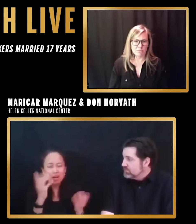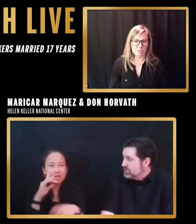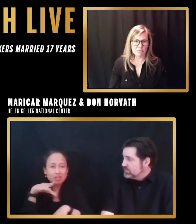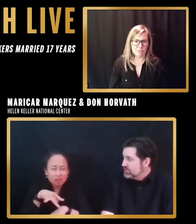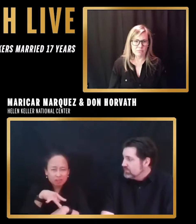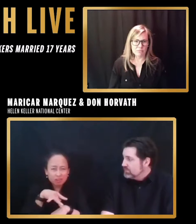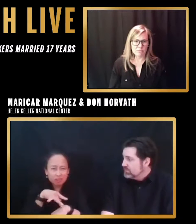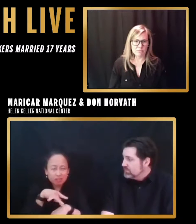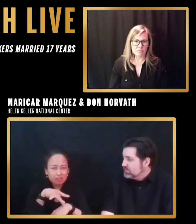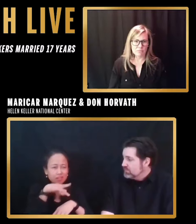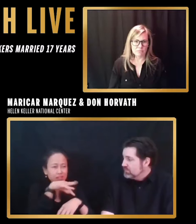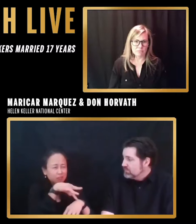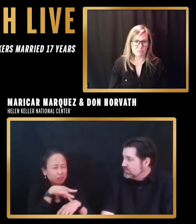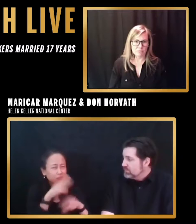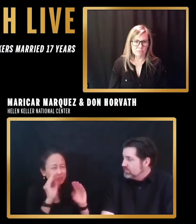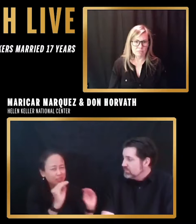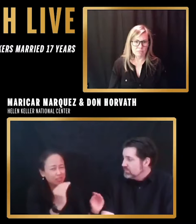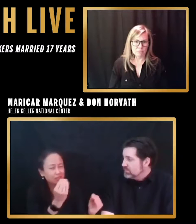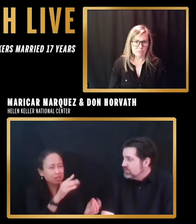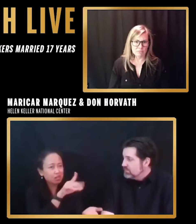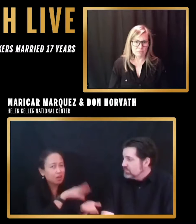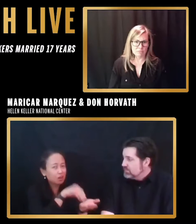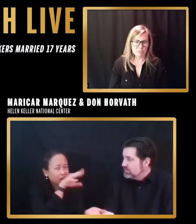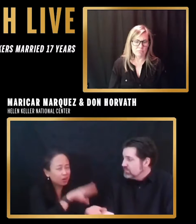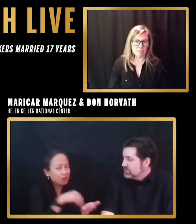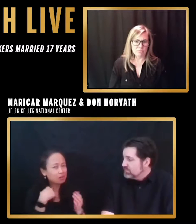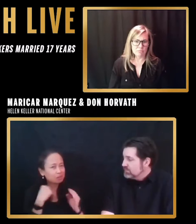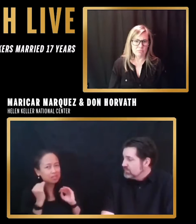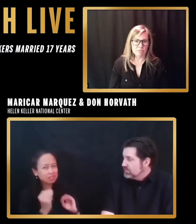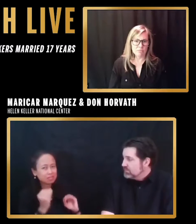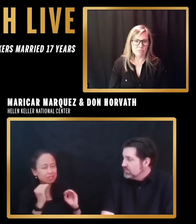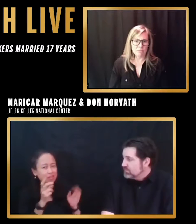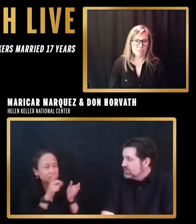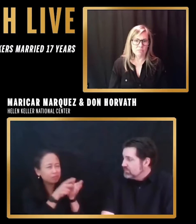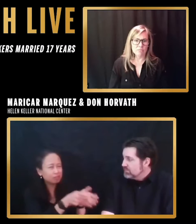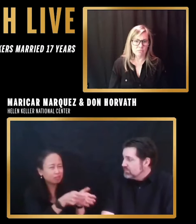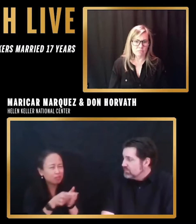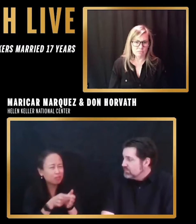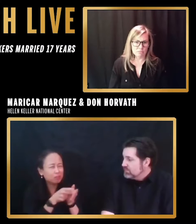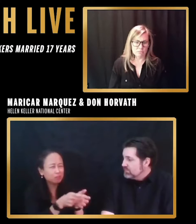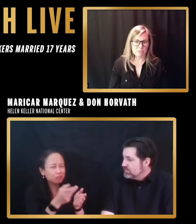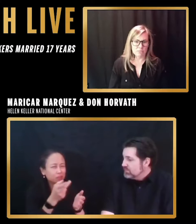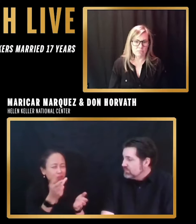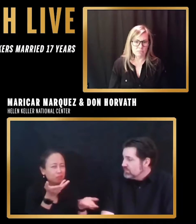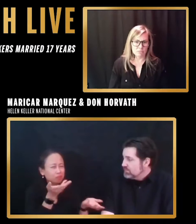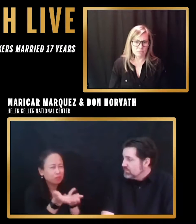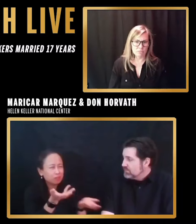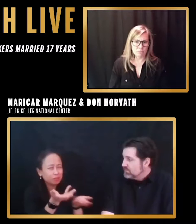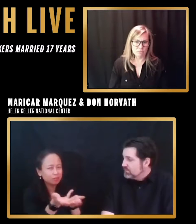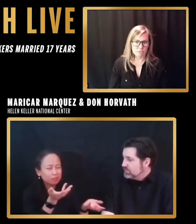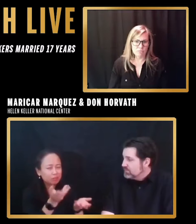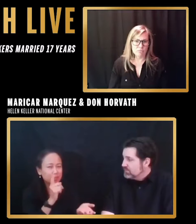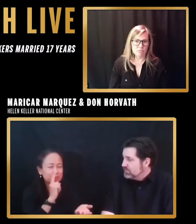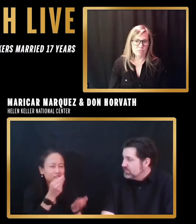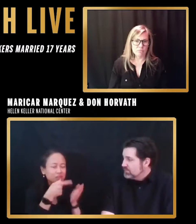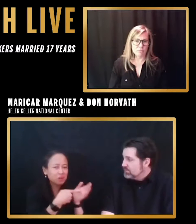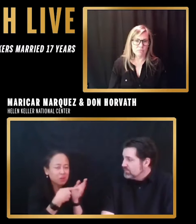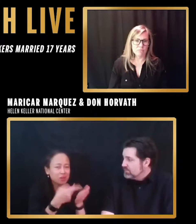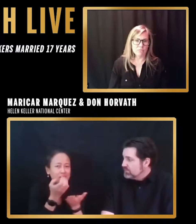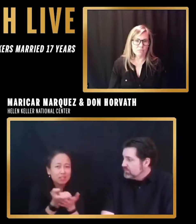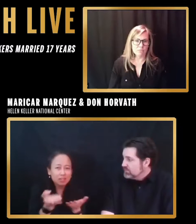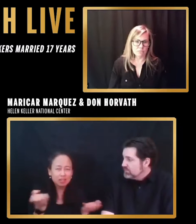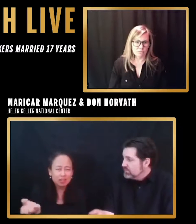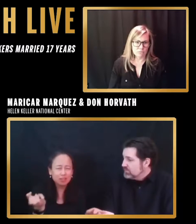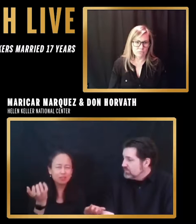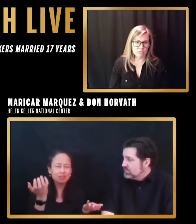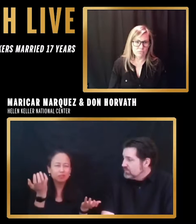independent living skills really have to be taught in person because the deafblind culture is so heavily dependent on touch. So there's